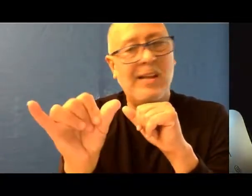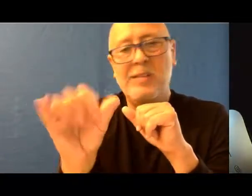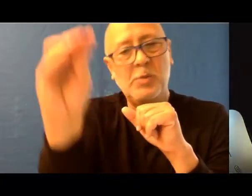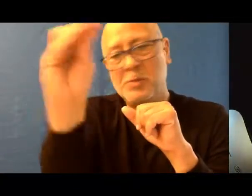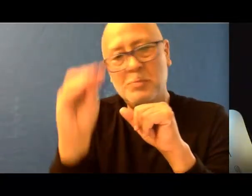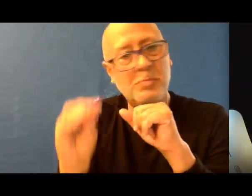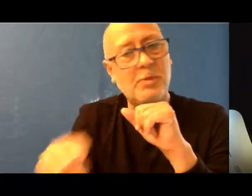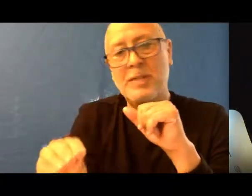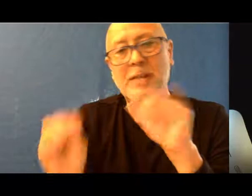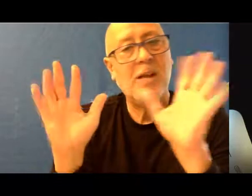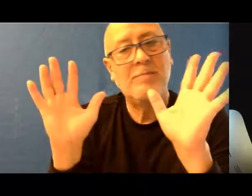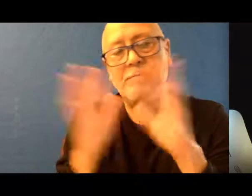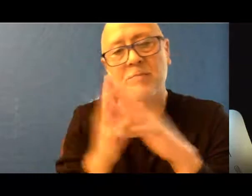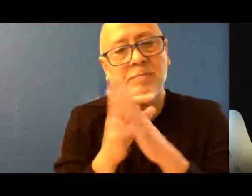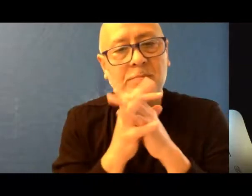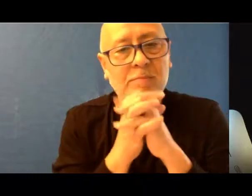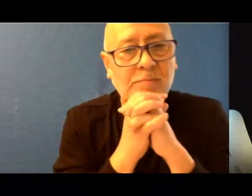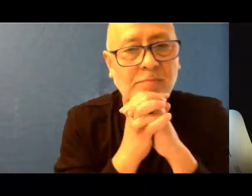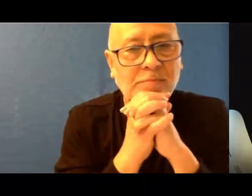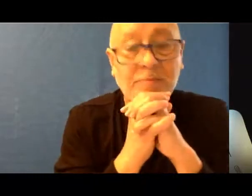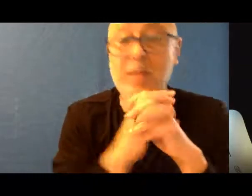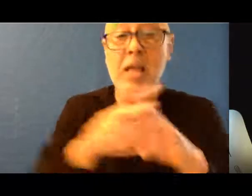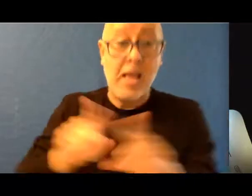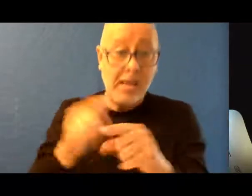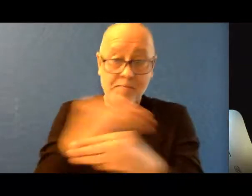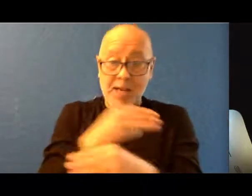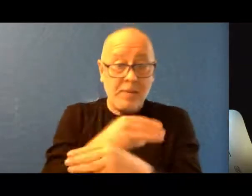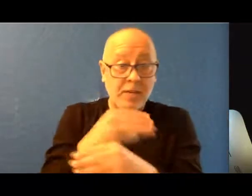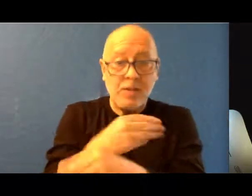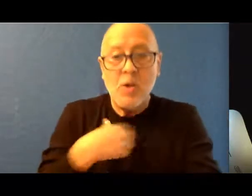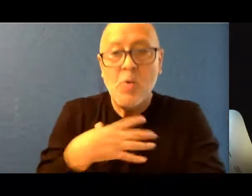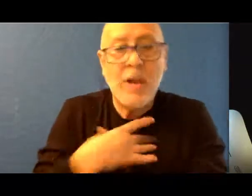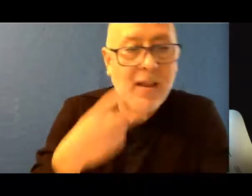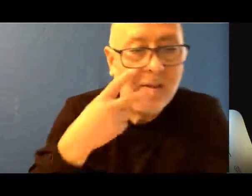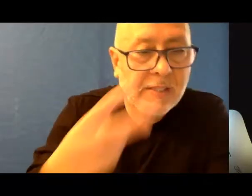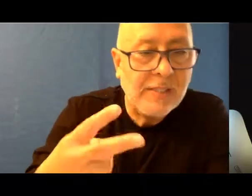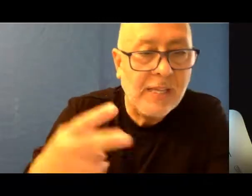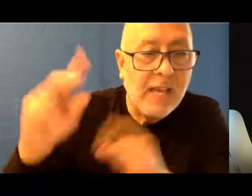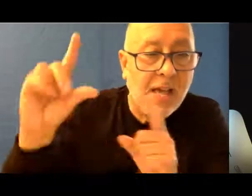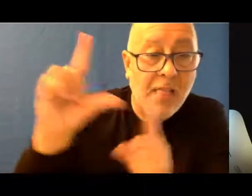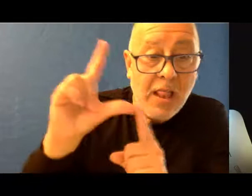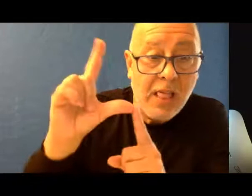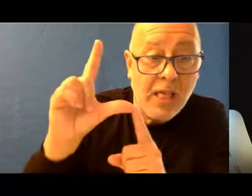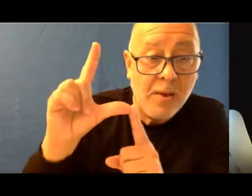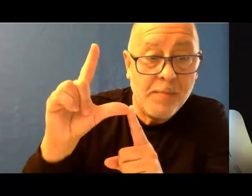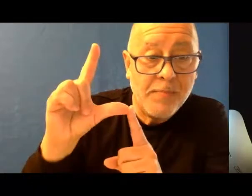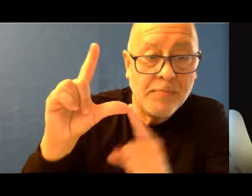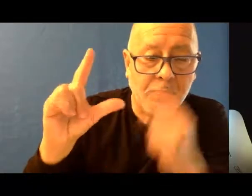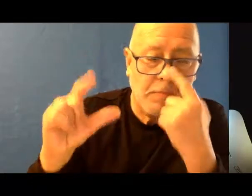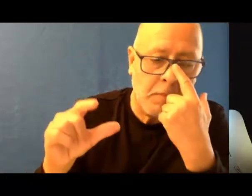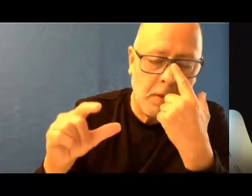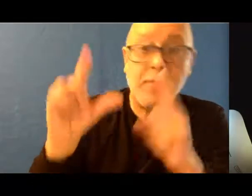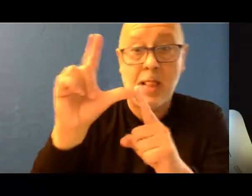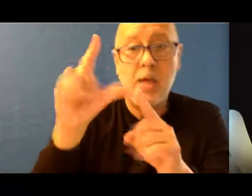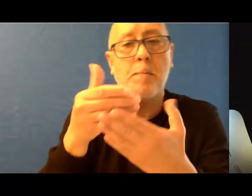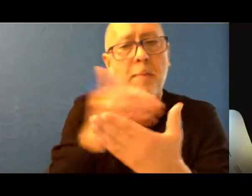it down. As mathematicians, we like to see the letters before, well, the letters